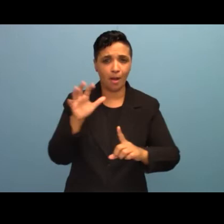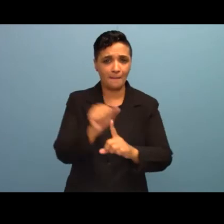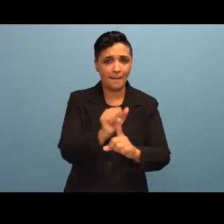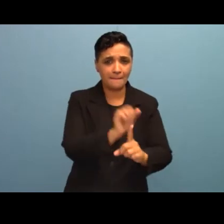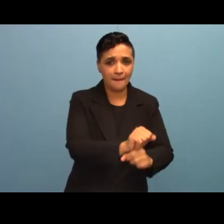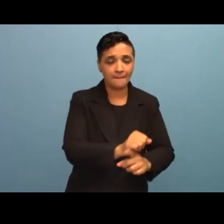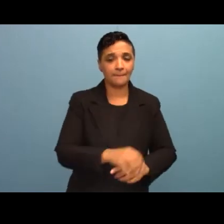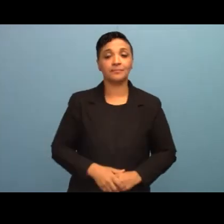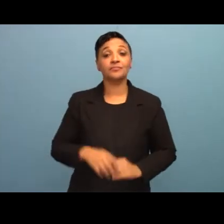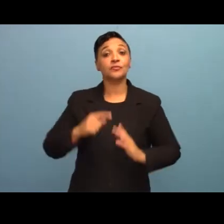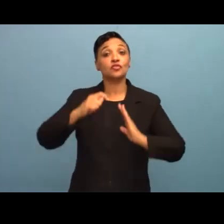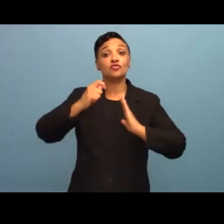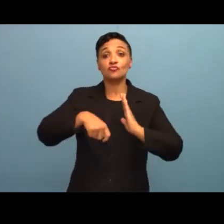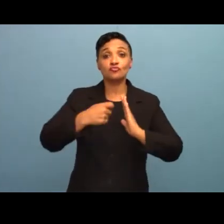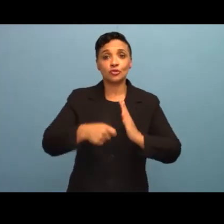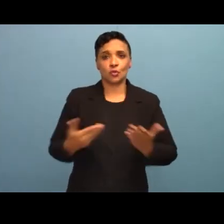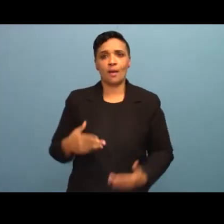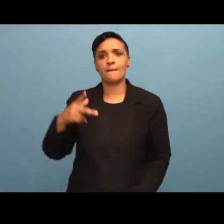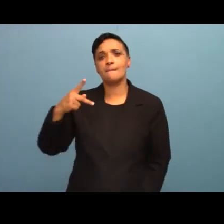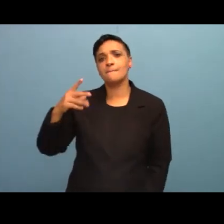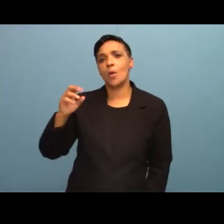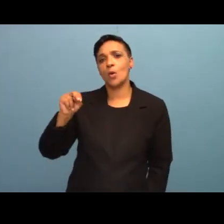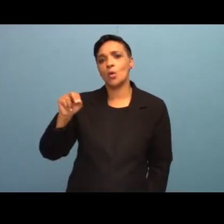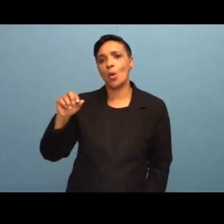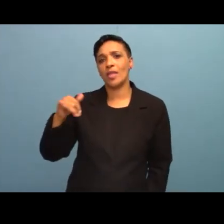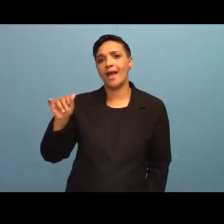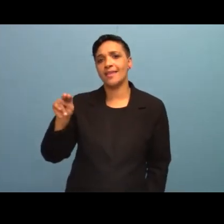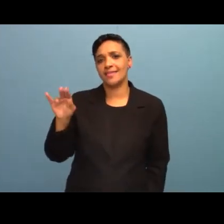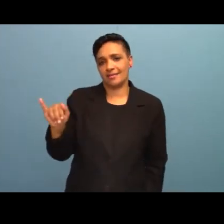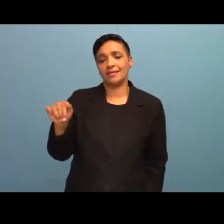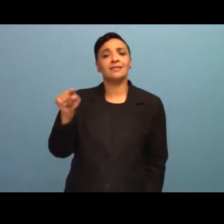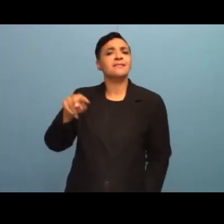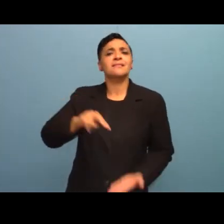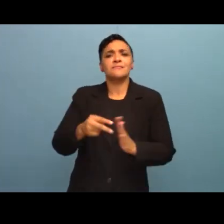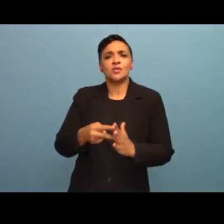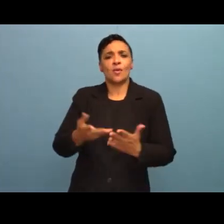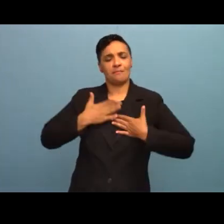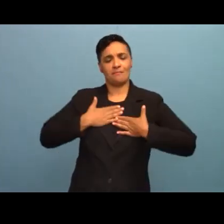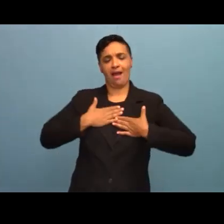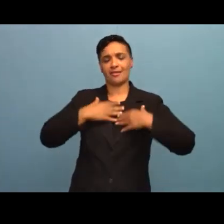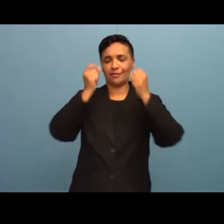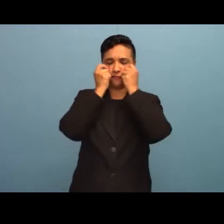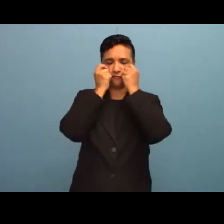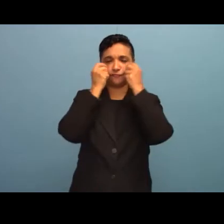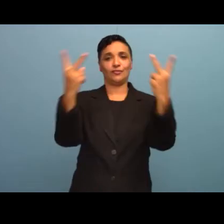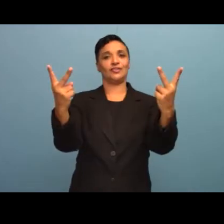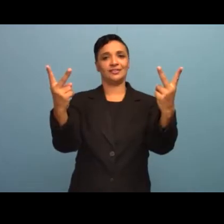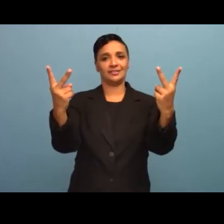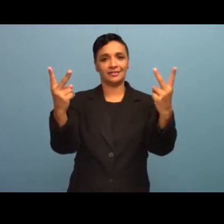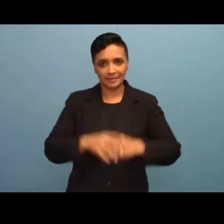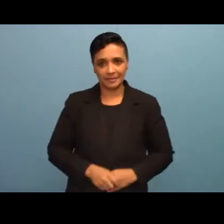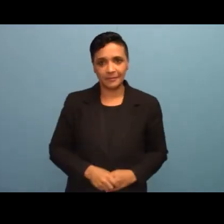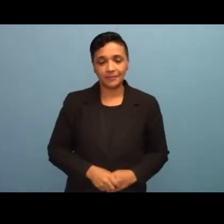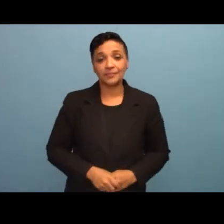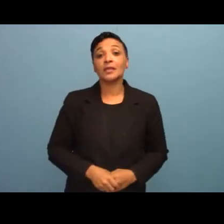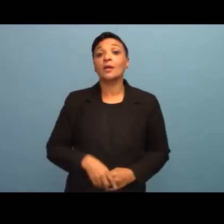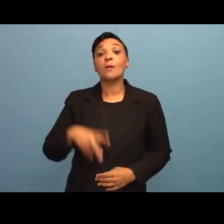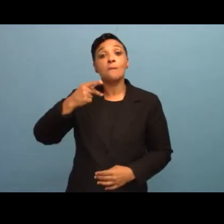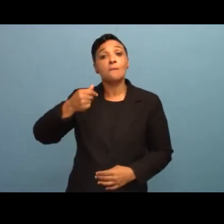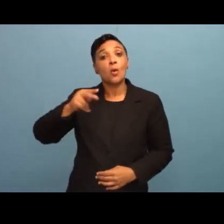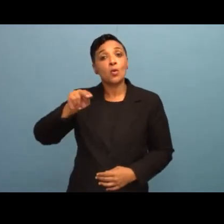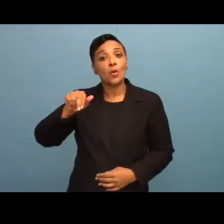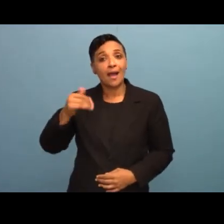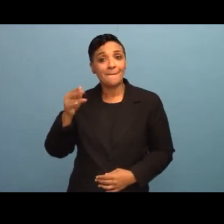called Ponoyami in Setswana, which means my vision. The objective of Ponoyami is to improve the quality of